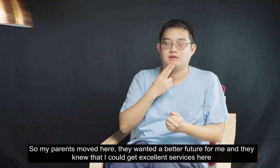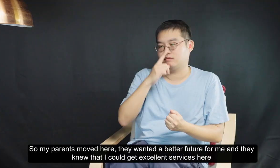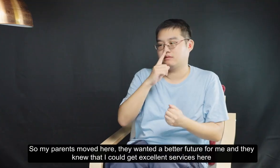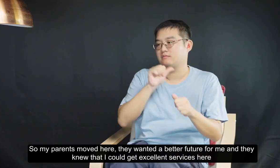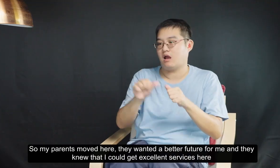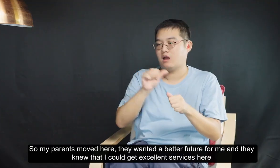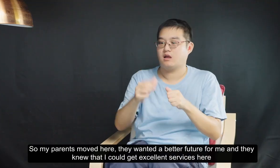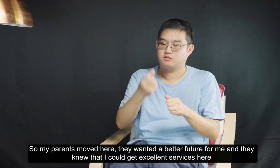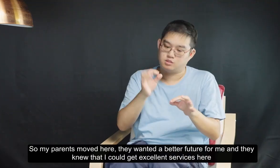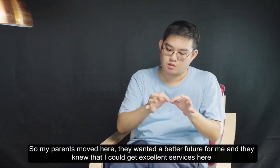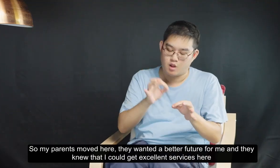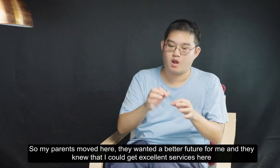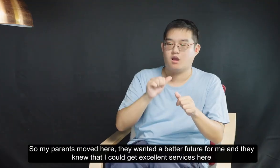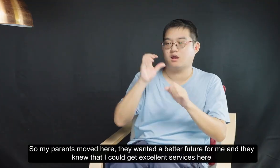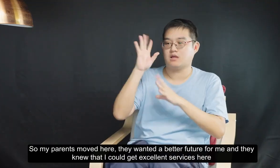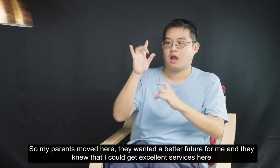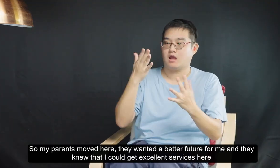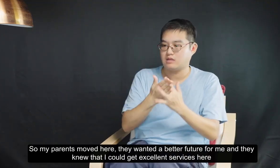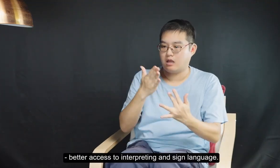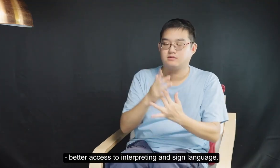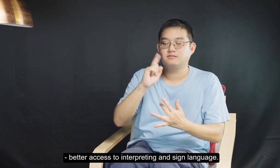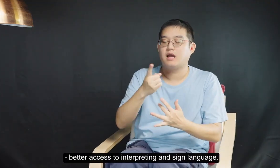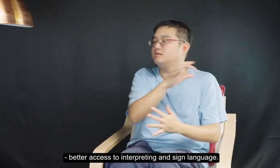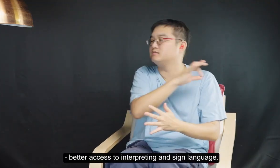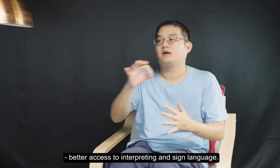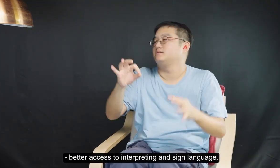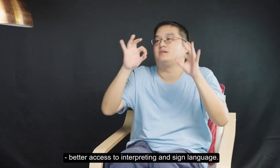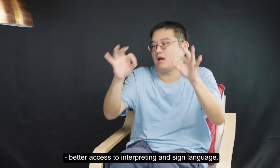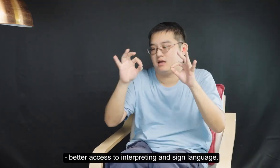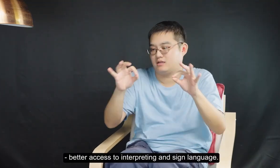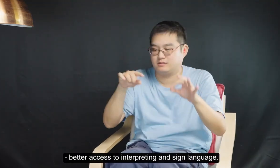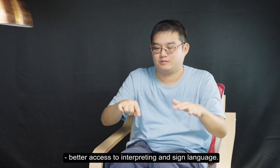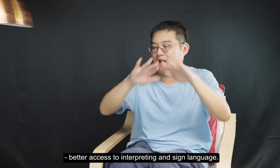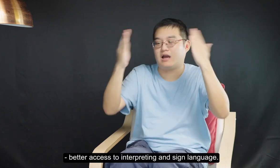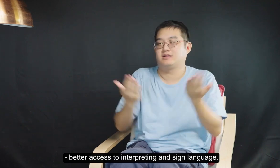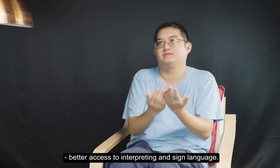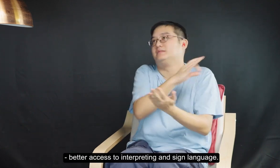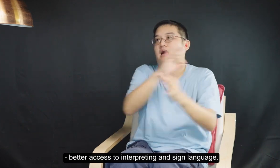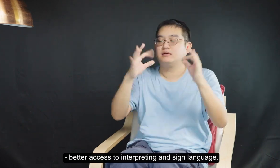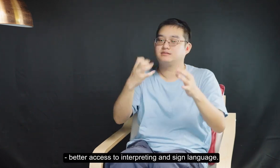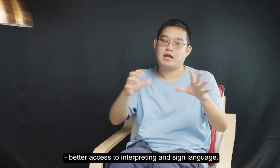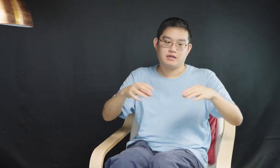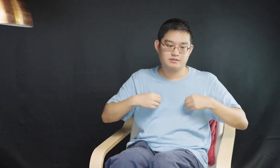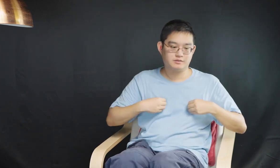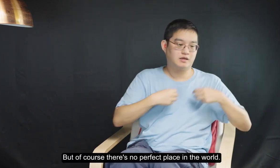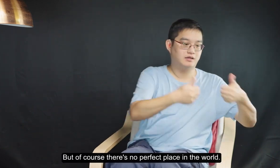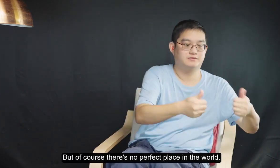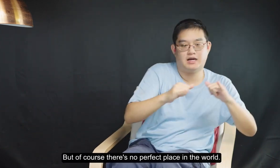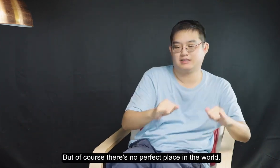that I could get excellent services here, better access to interpreting and sign language. But of course, there's